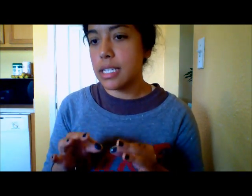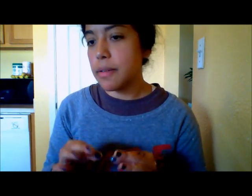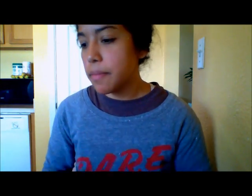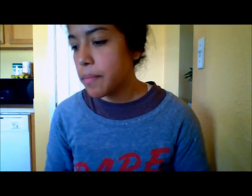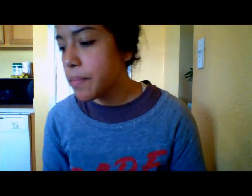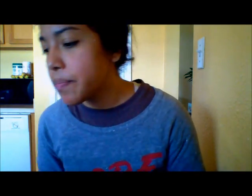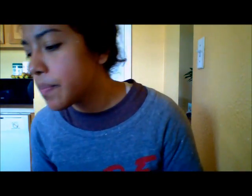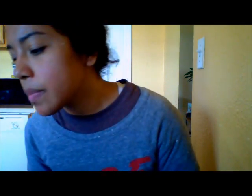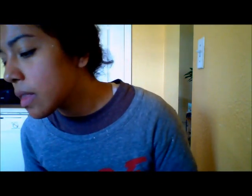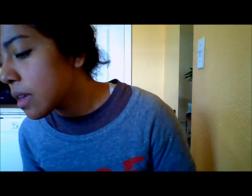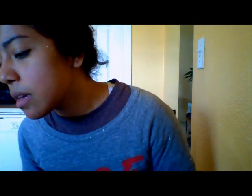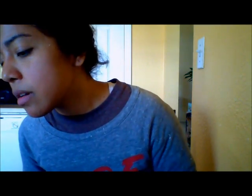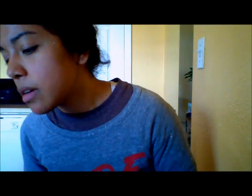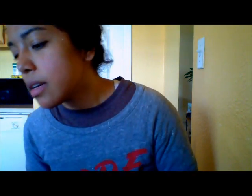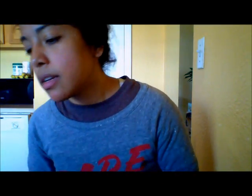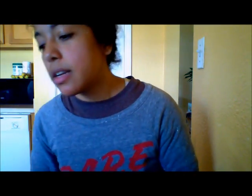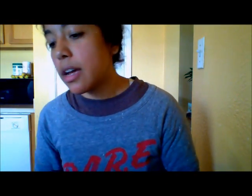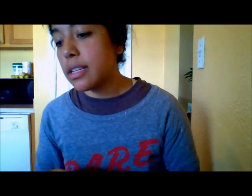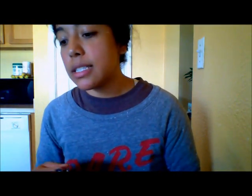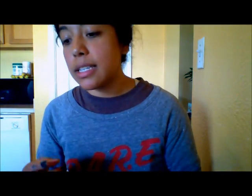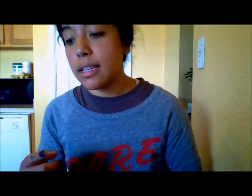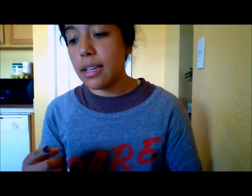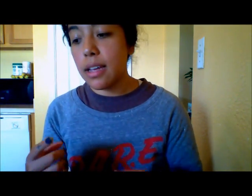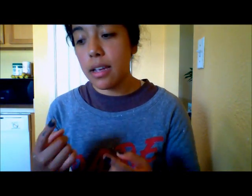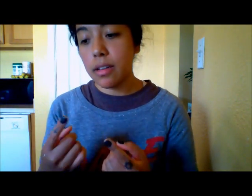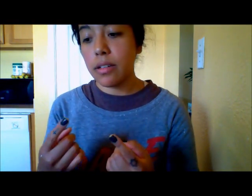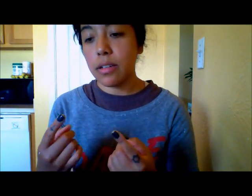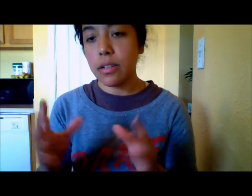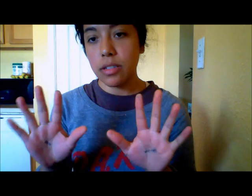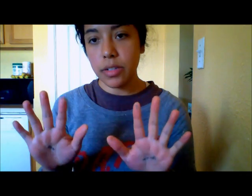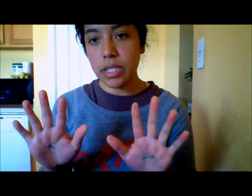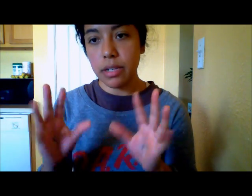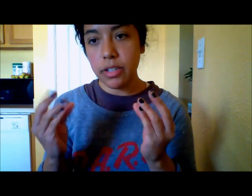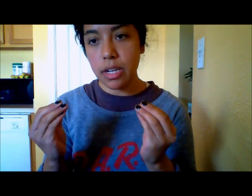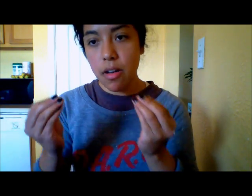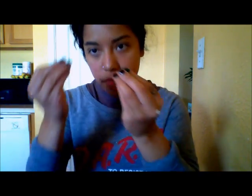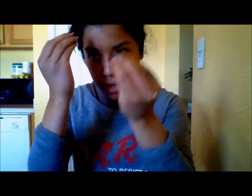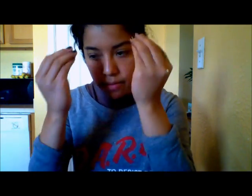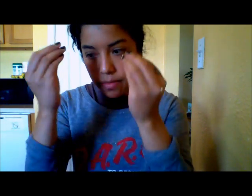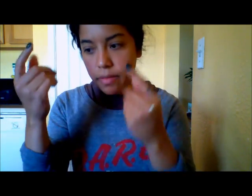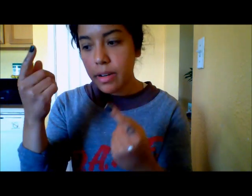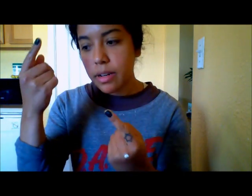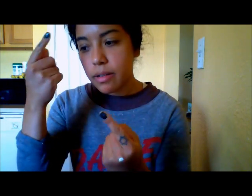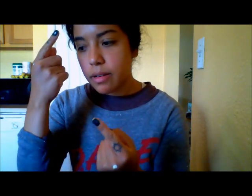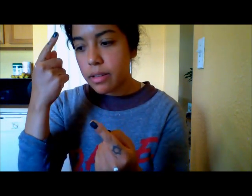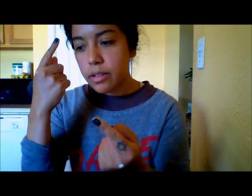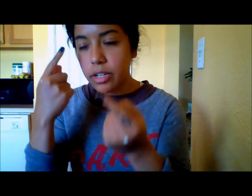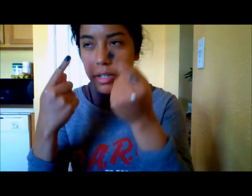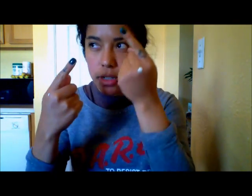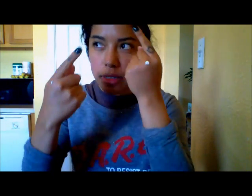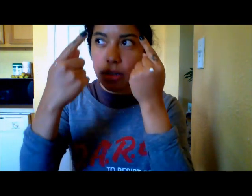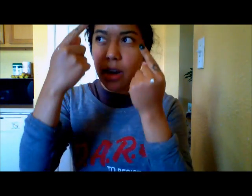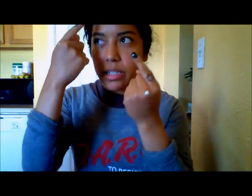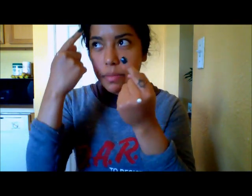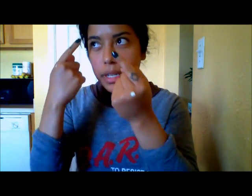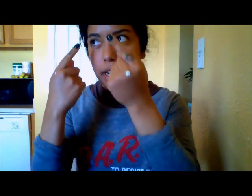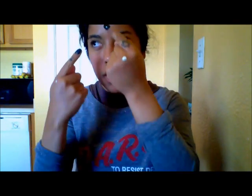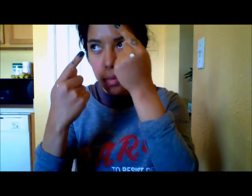decision. Now let's see. So instead of using all five, you're contemplating on one